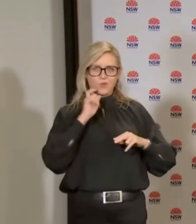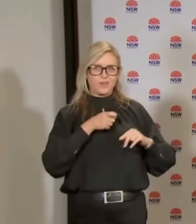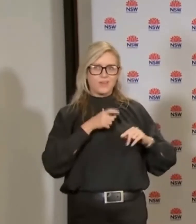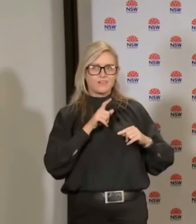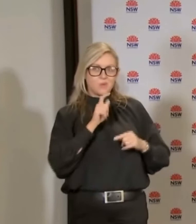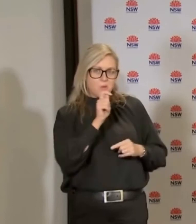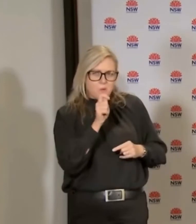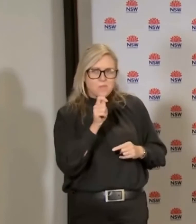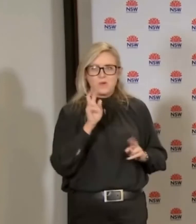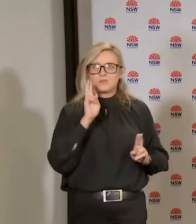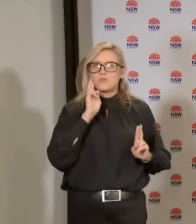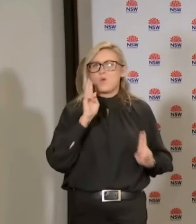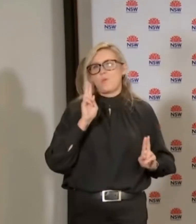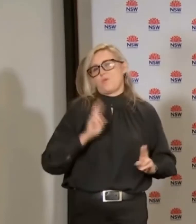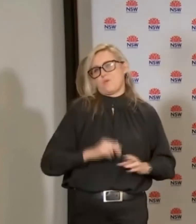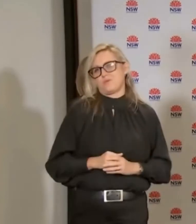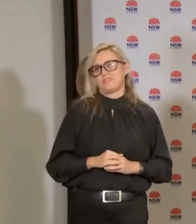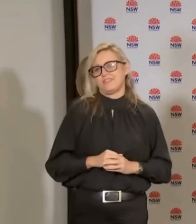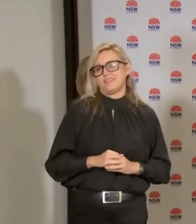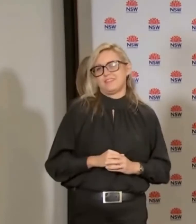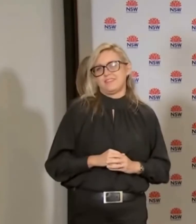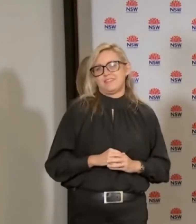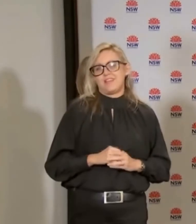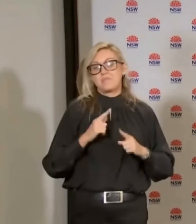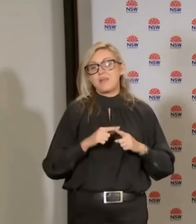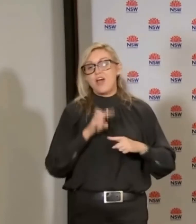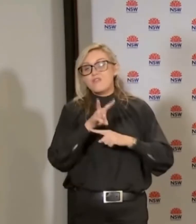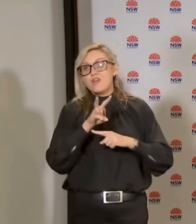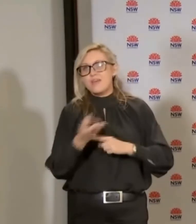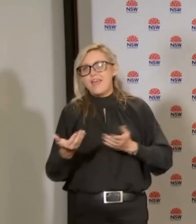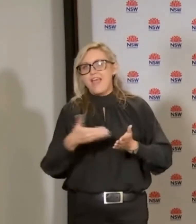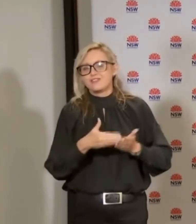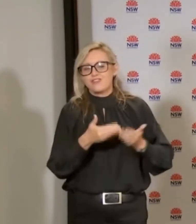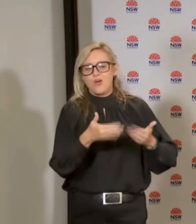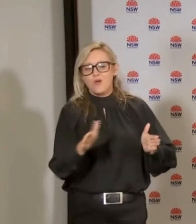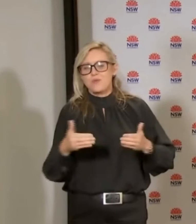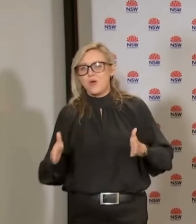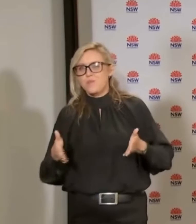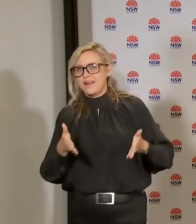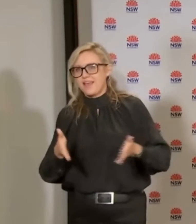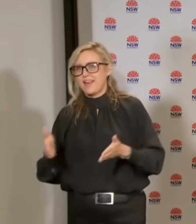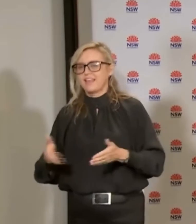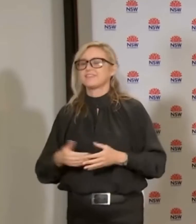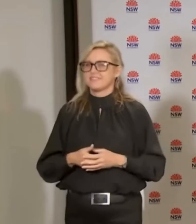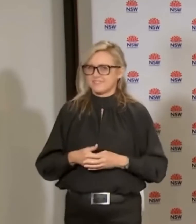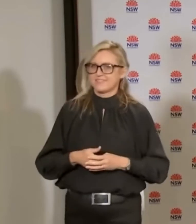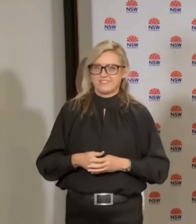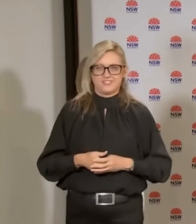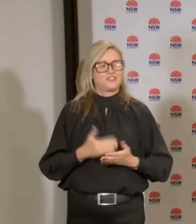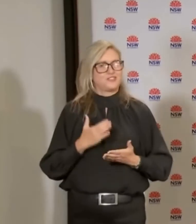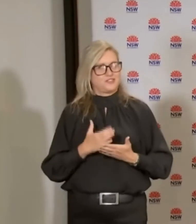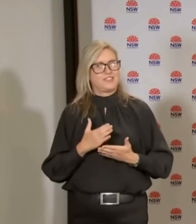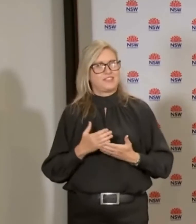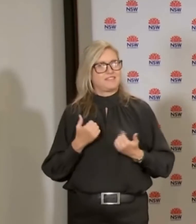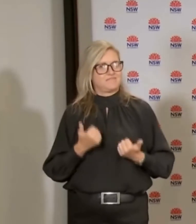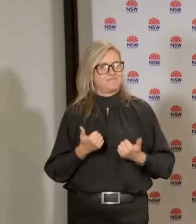normal, and with the ones that will be coming in the next few weeks as well, I think that is a great result based on the